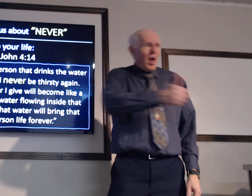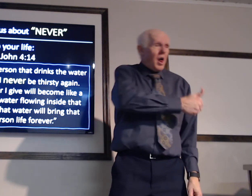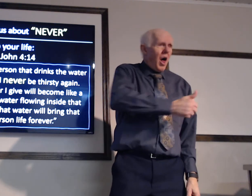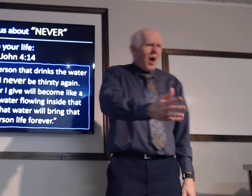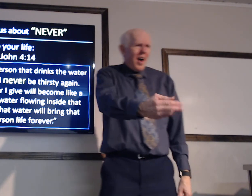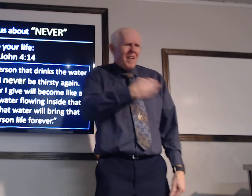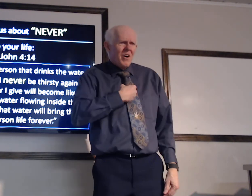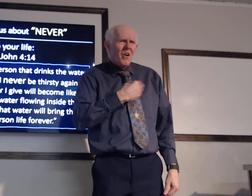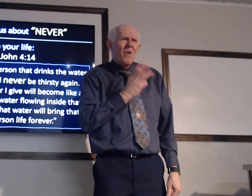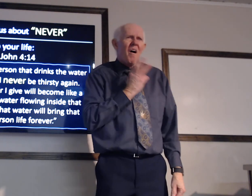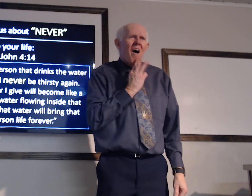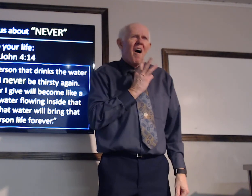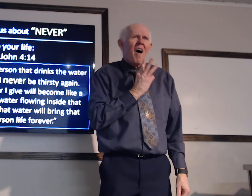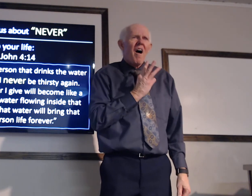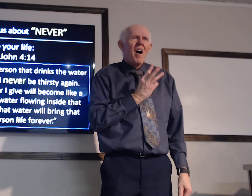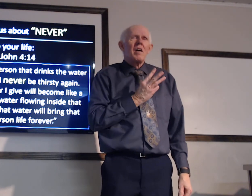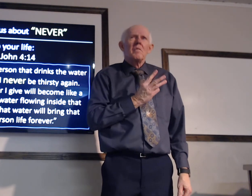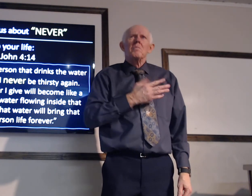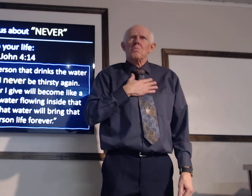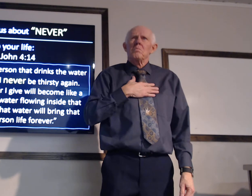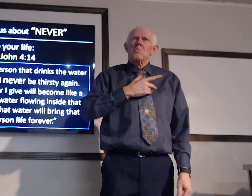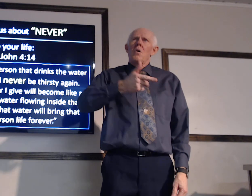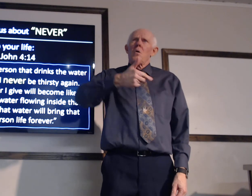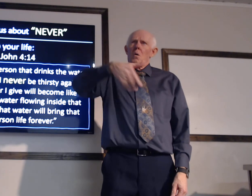She says, I have to keep walking back and forth to get water.